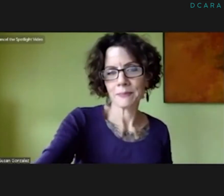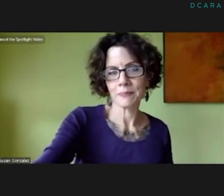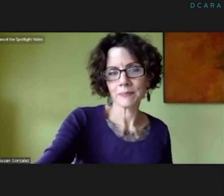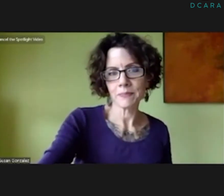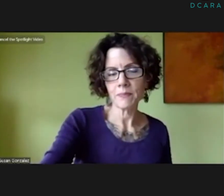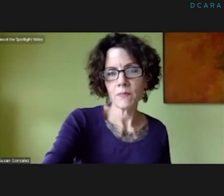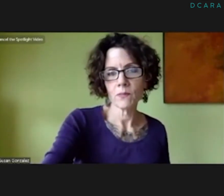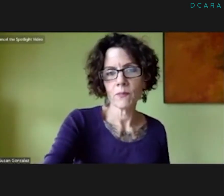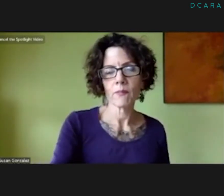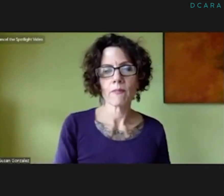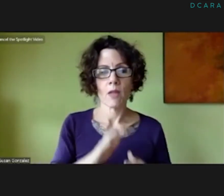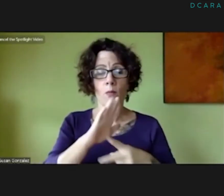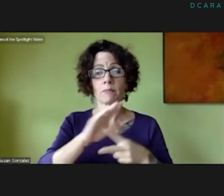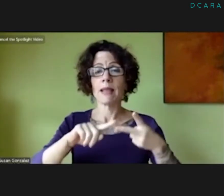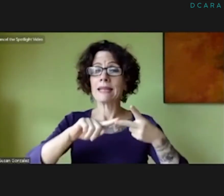Moving on.